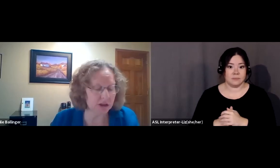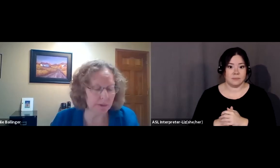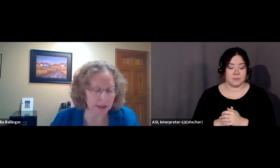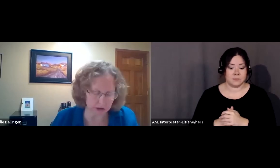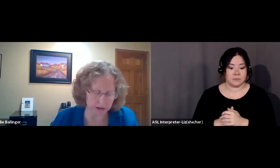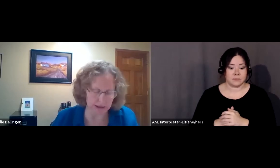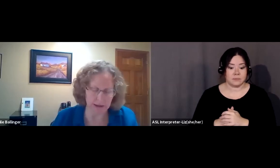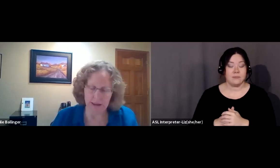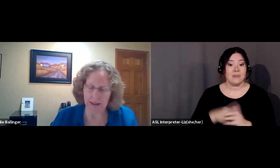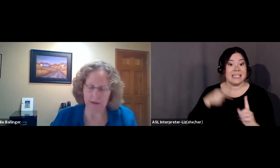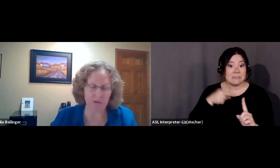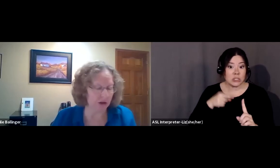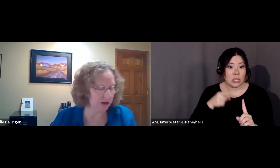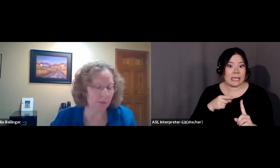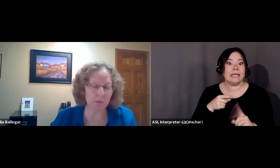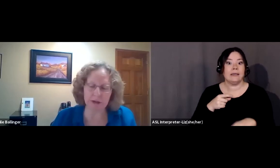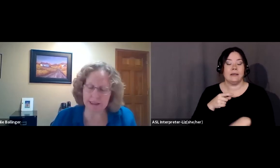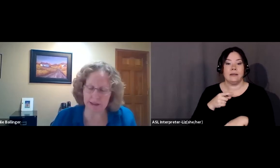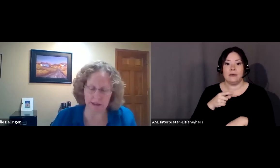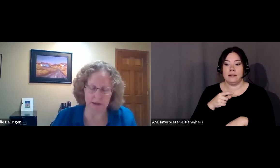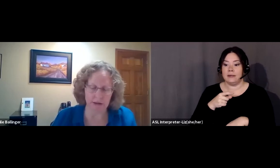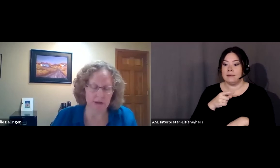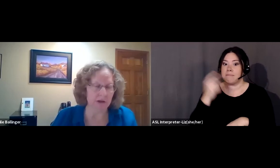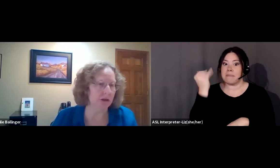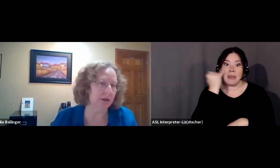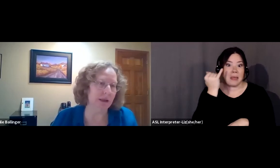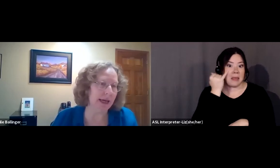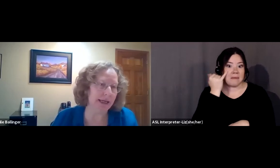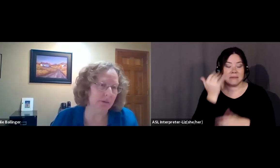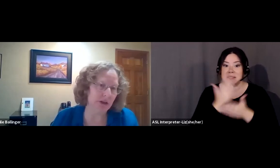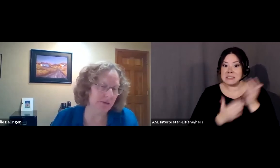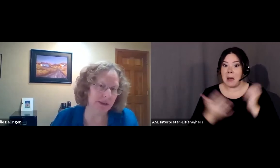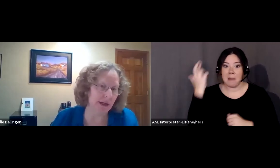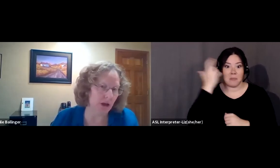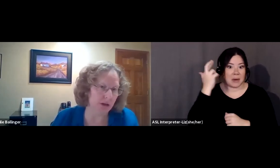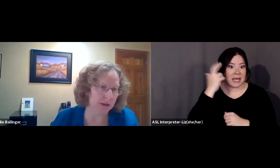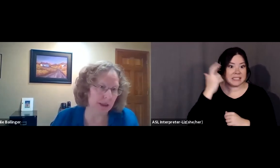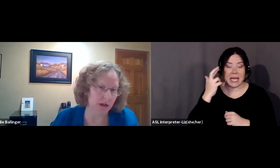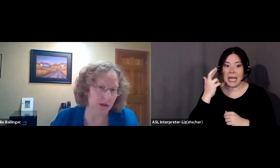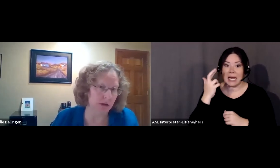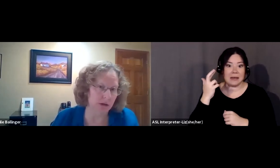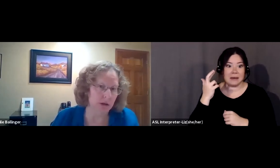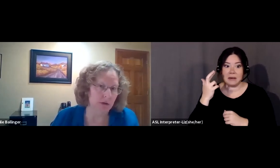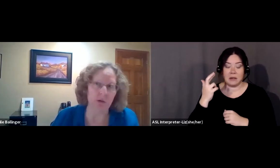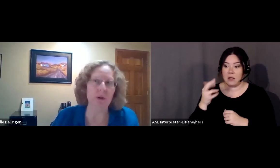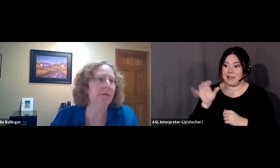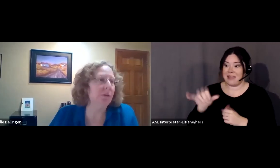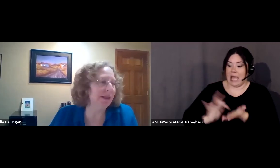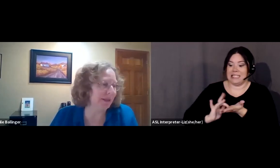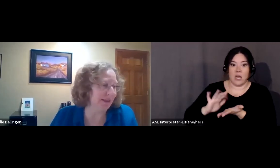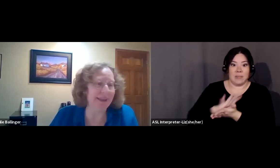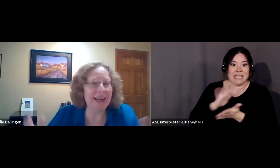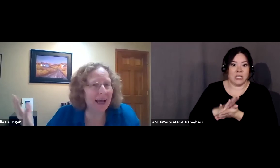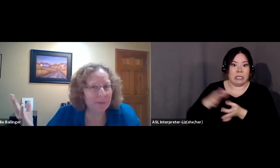especially if for some reason there's a delay in receiving that documentation. For